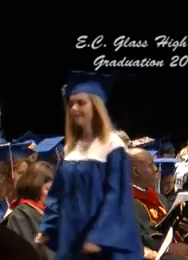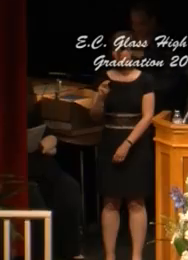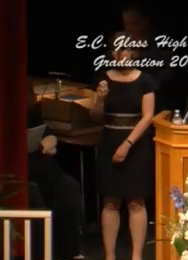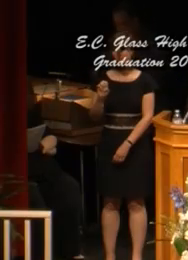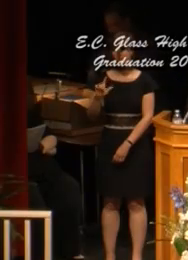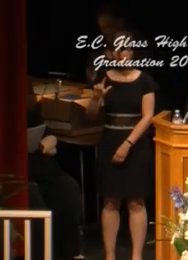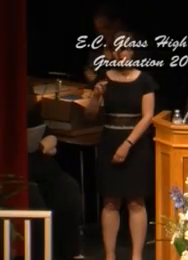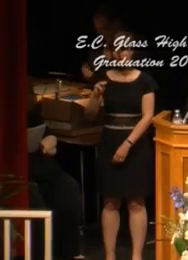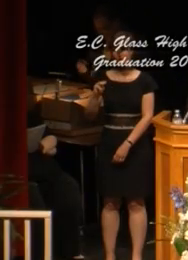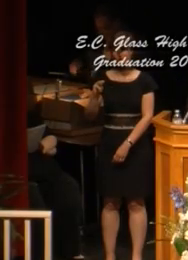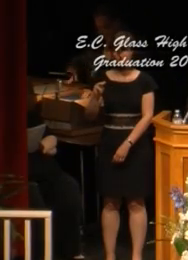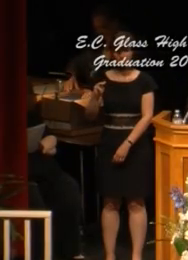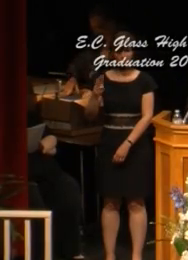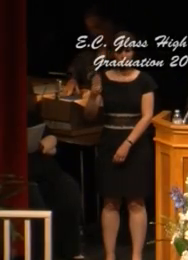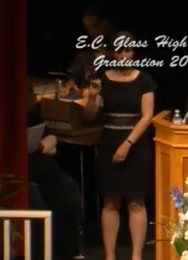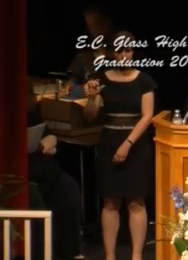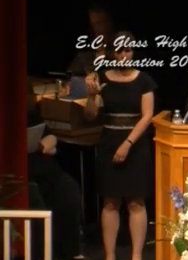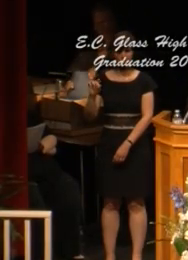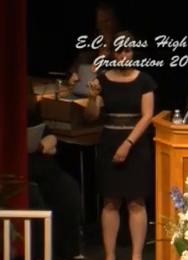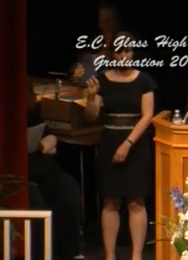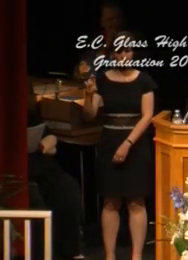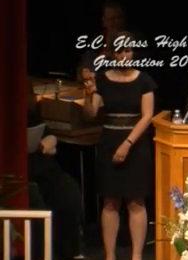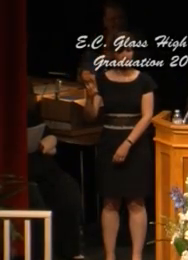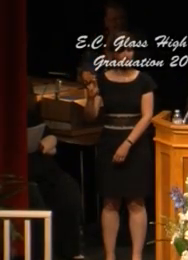Demel Maurice Bolden.